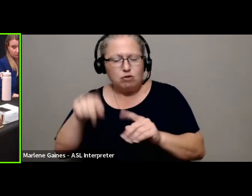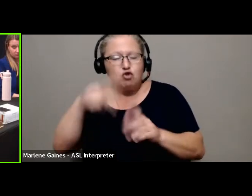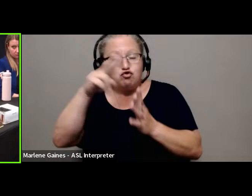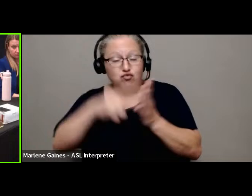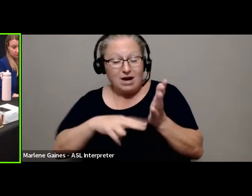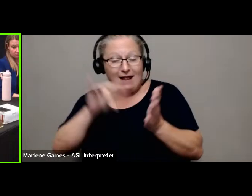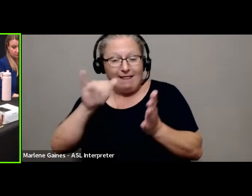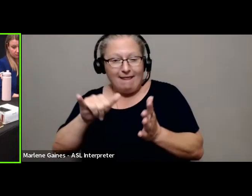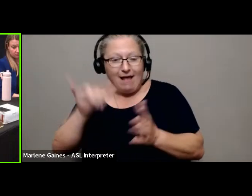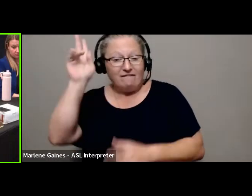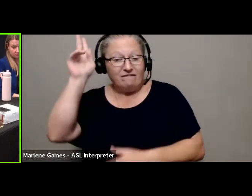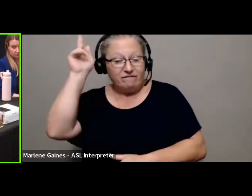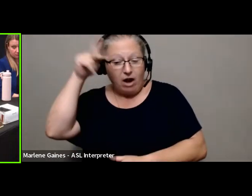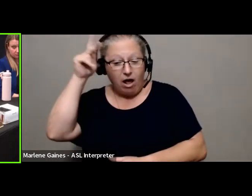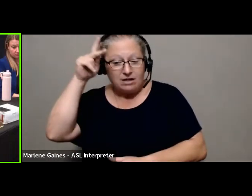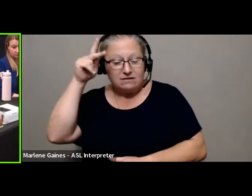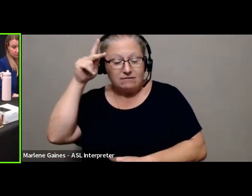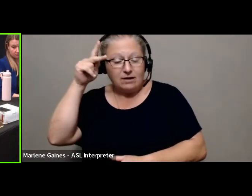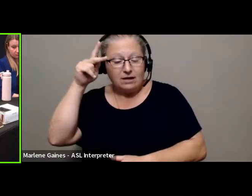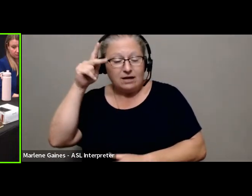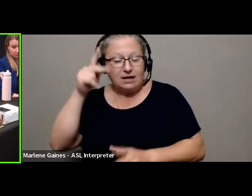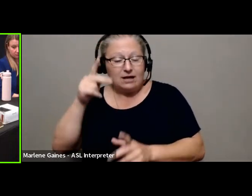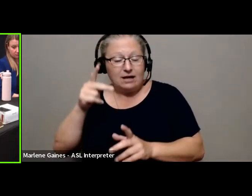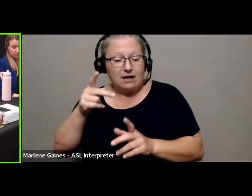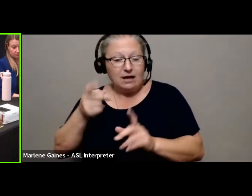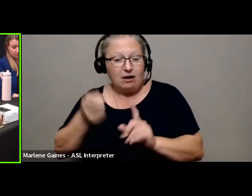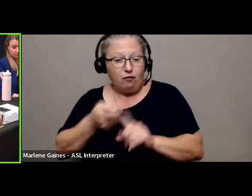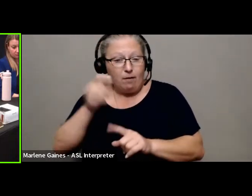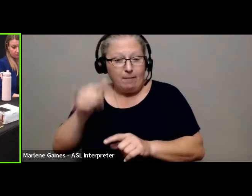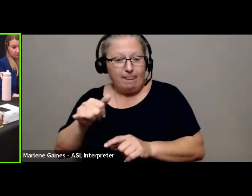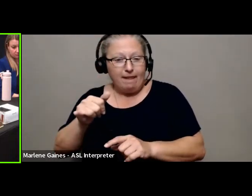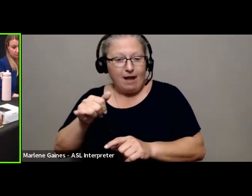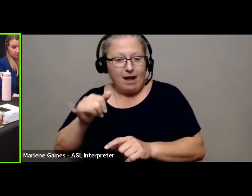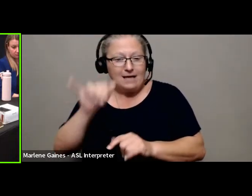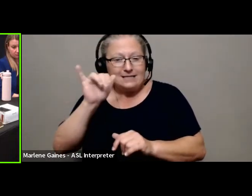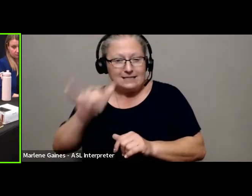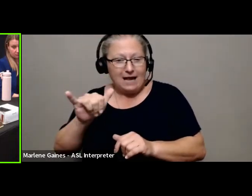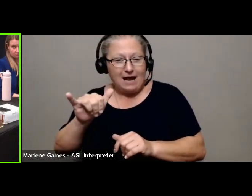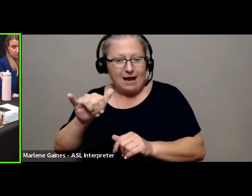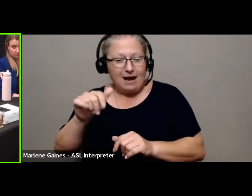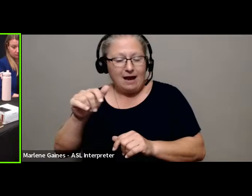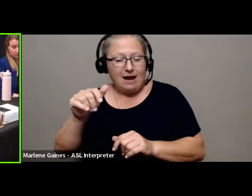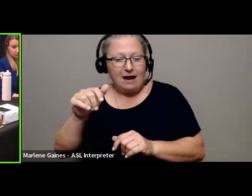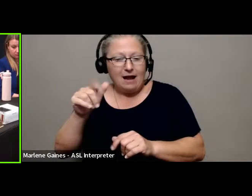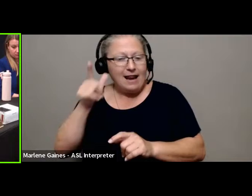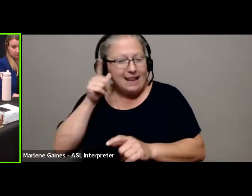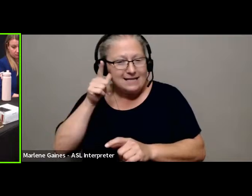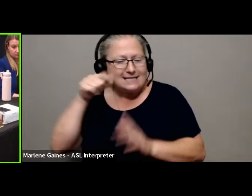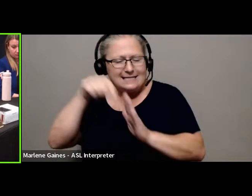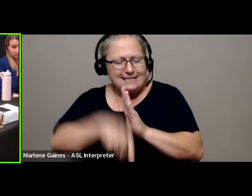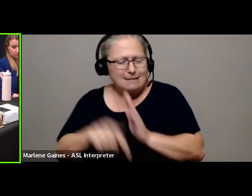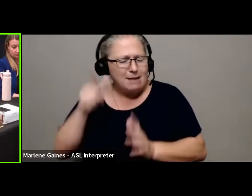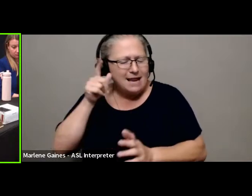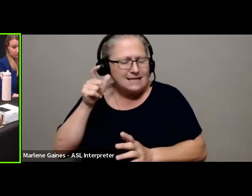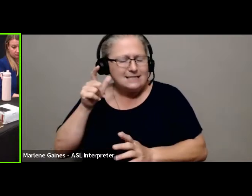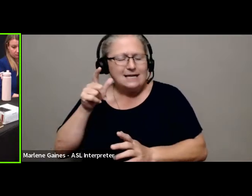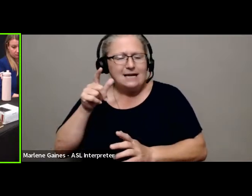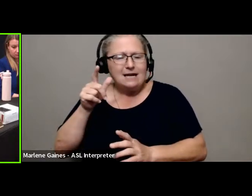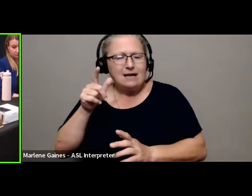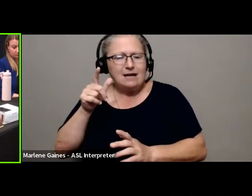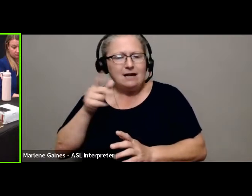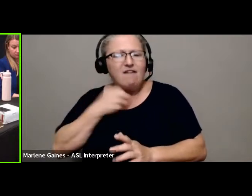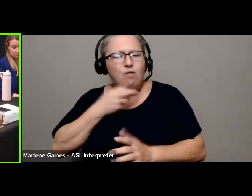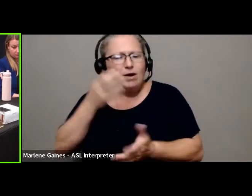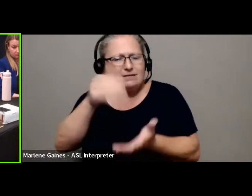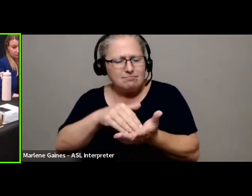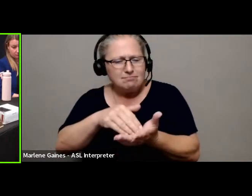mean, the philosophies that come out, I mean, just stay the course, listen, deep listening, centering voices,